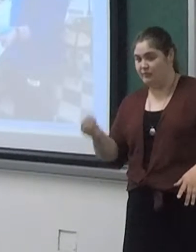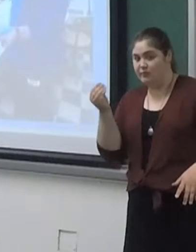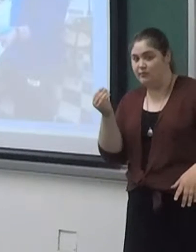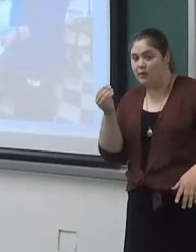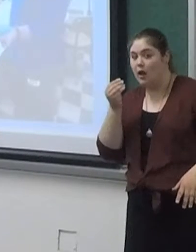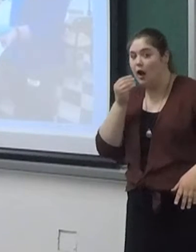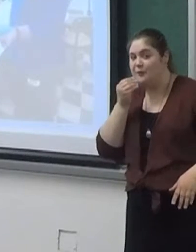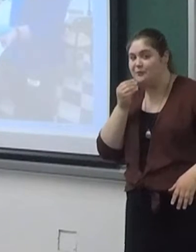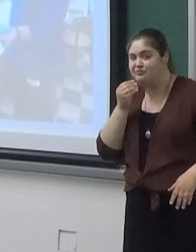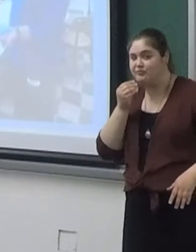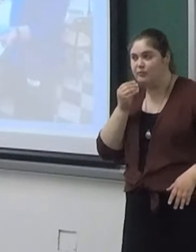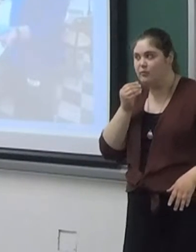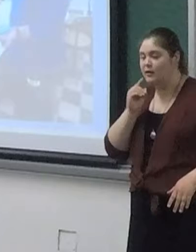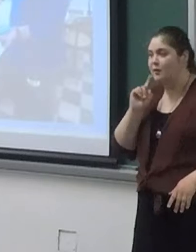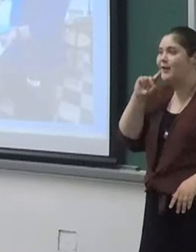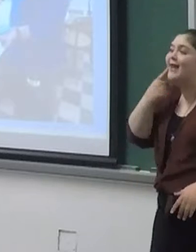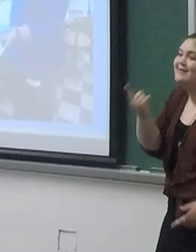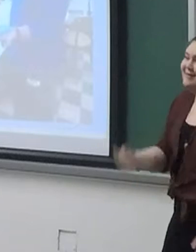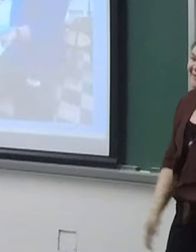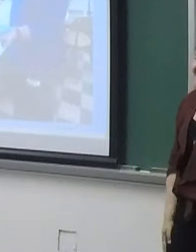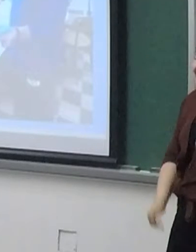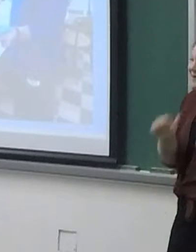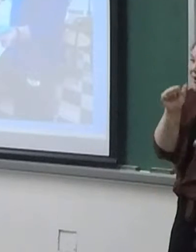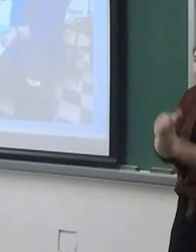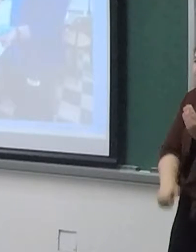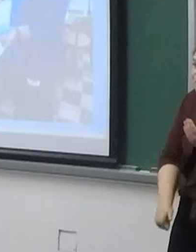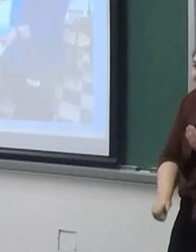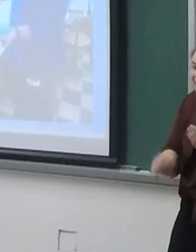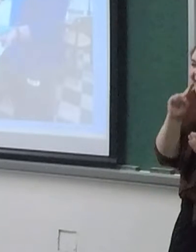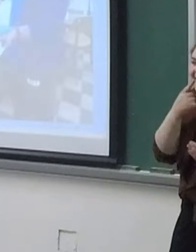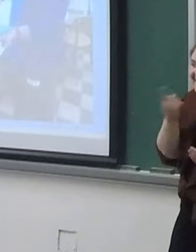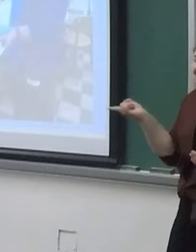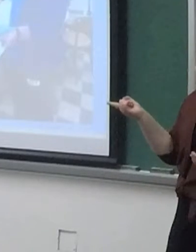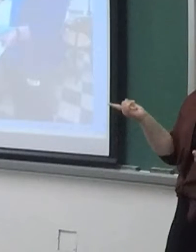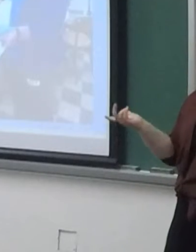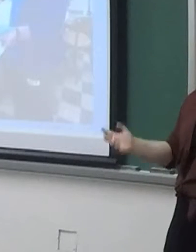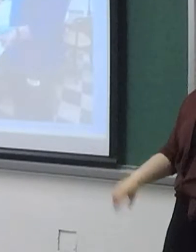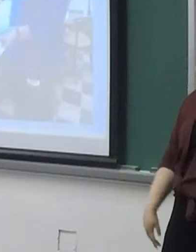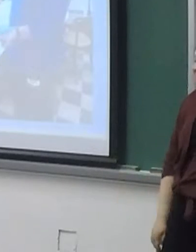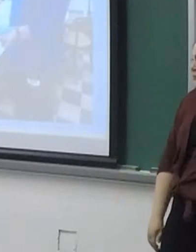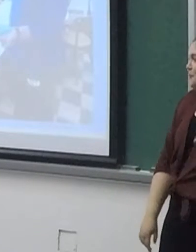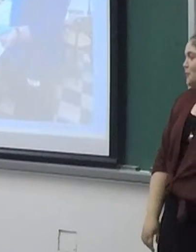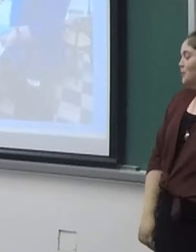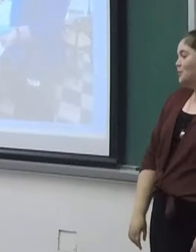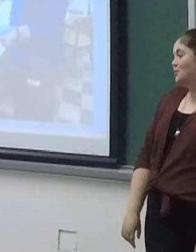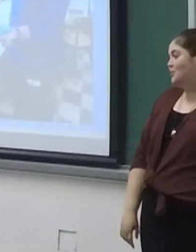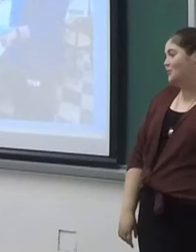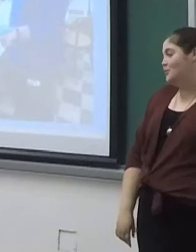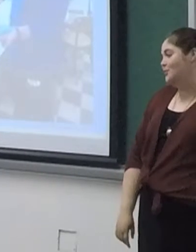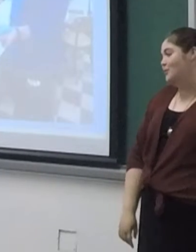mouth. It was a Tootsie Roll, but I was just freaked out. Yeah, so that was